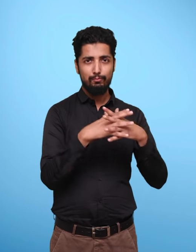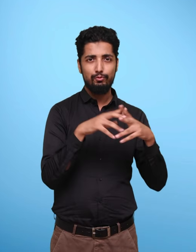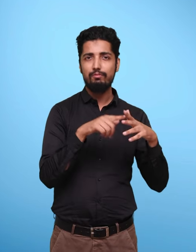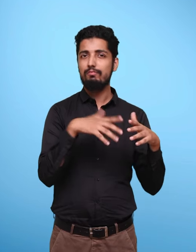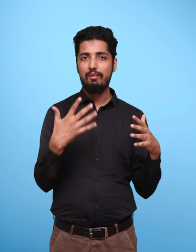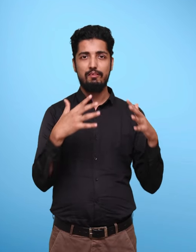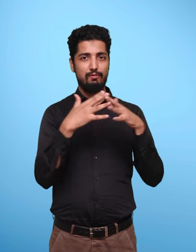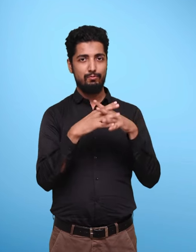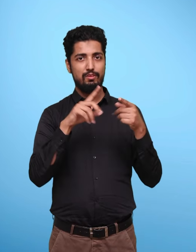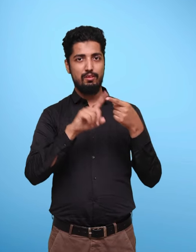W is for well.